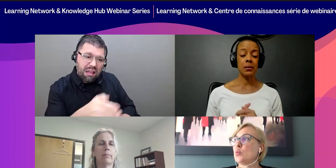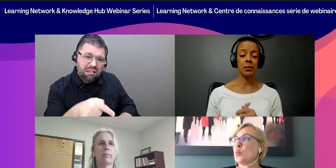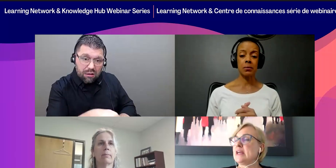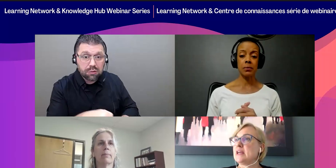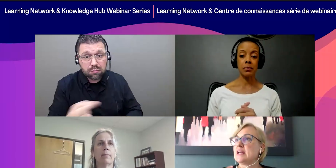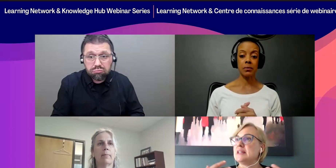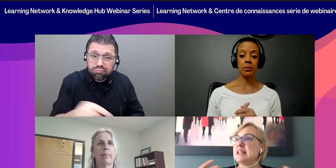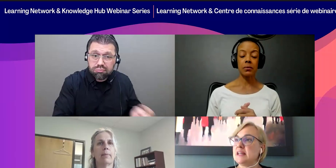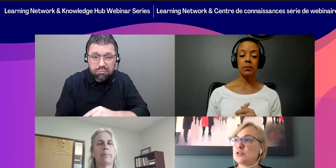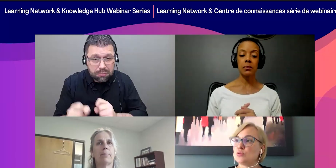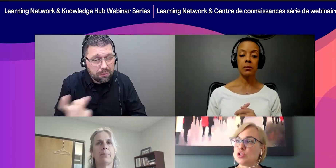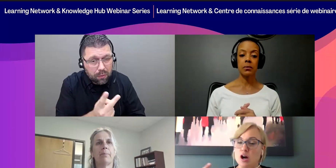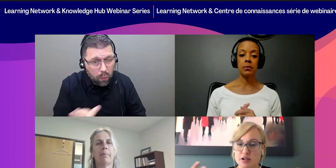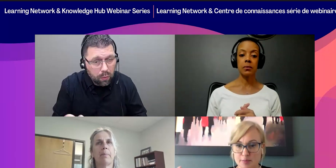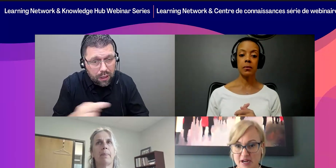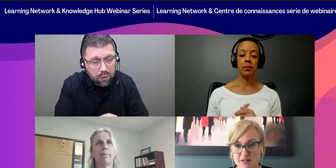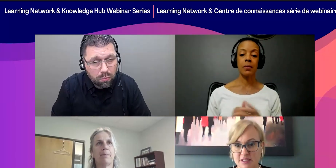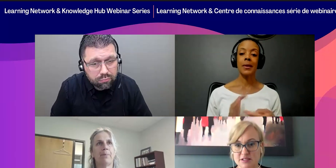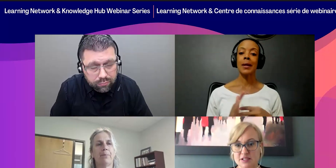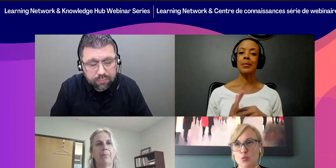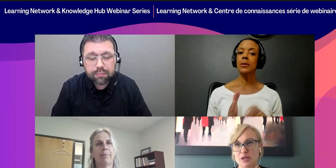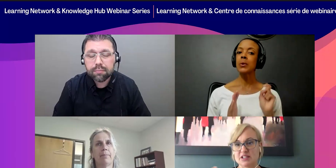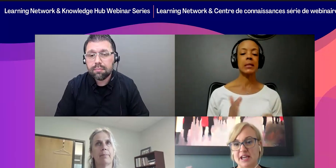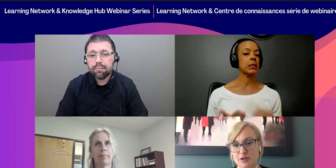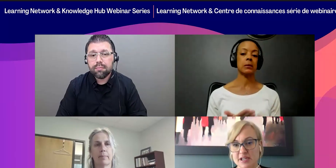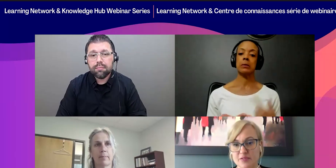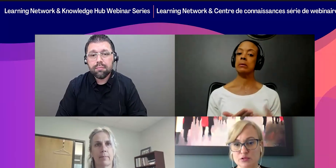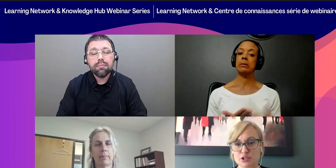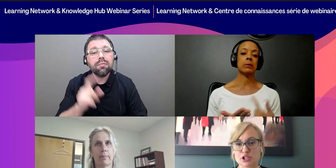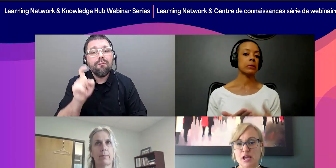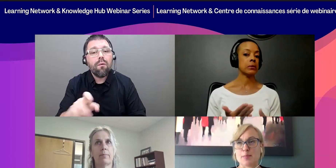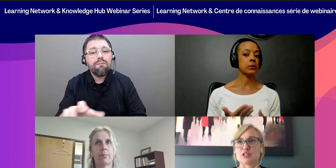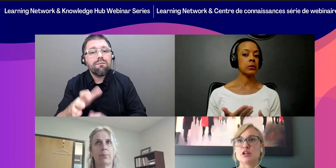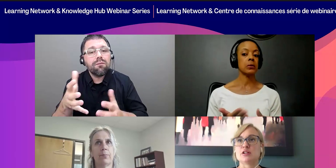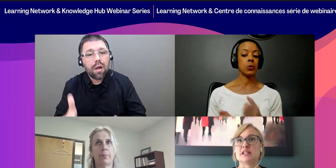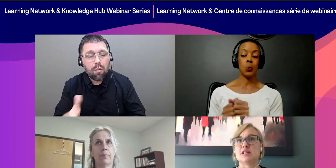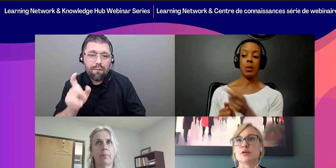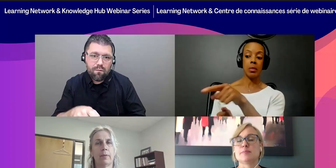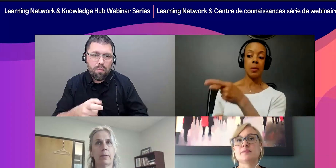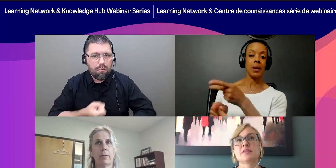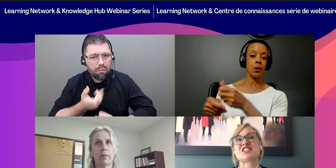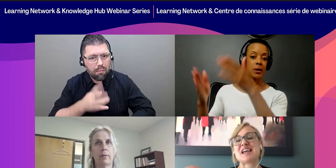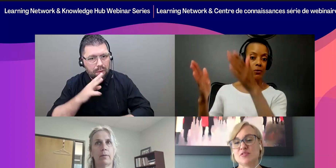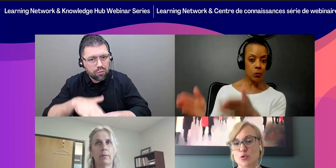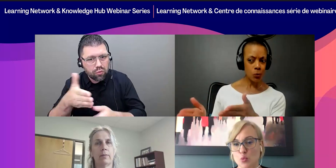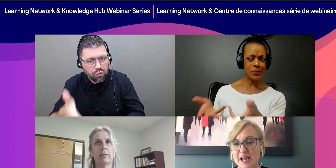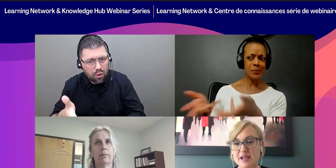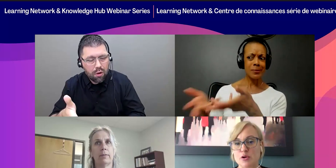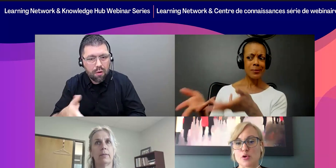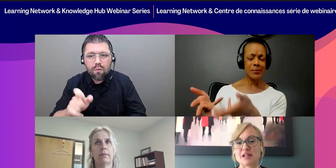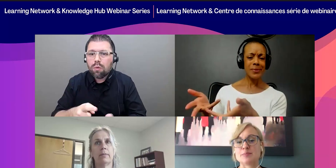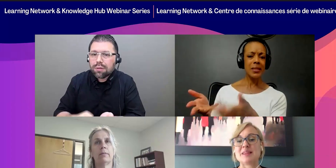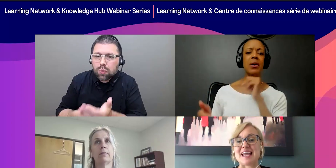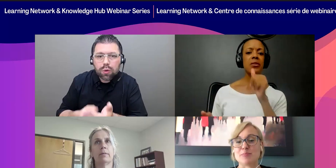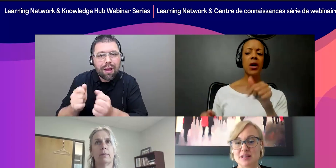um, we need to talk about it with caregivers, but not in a shameful